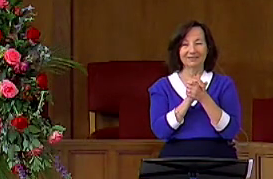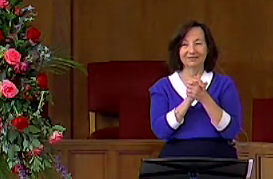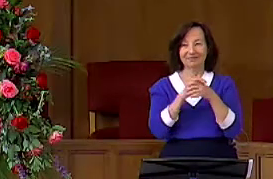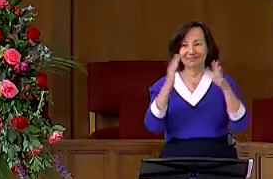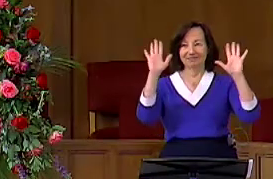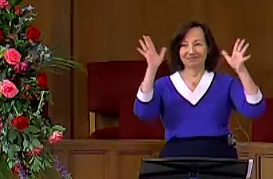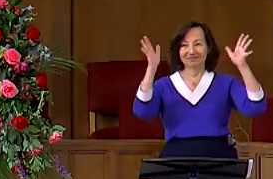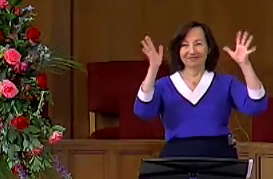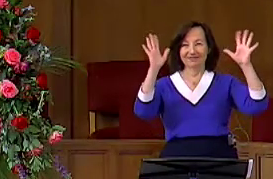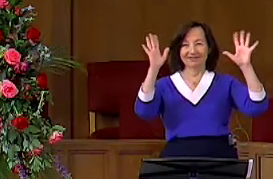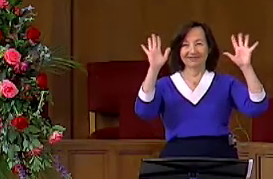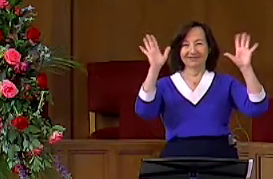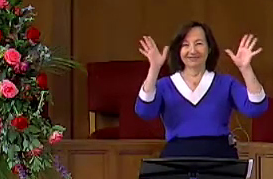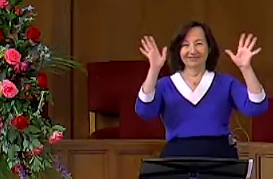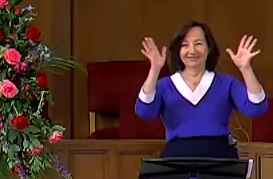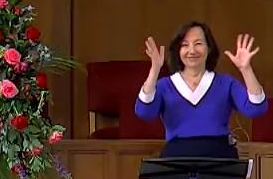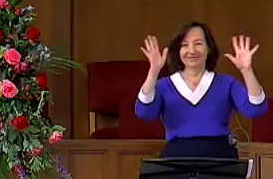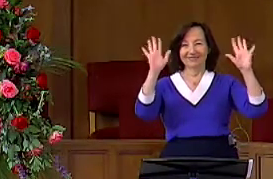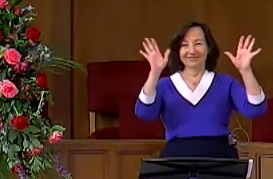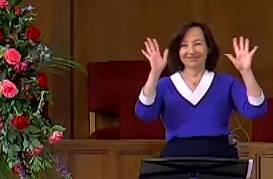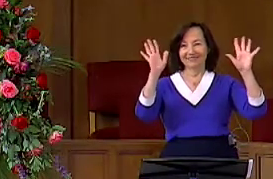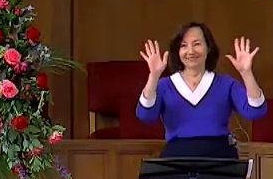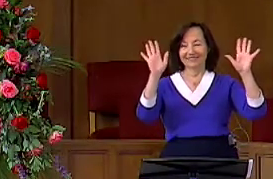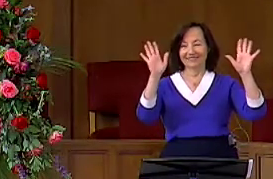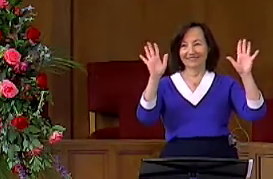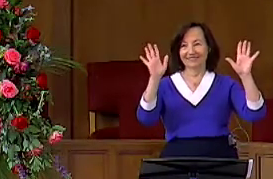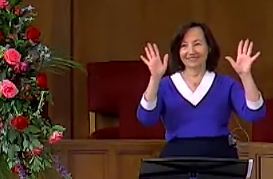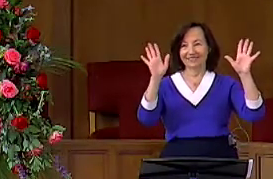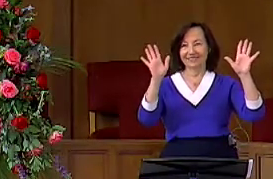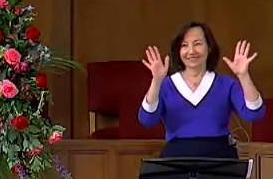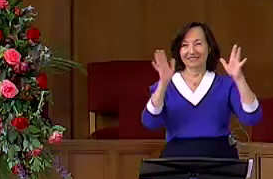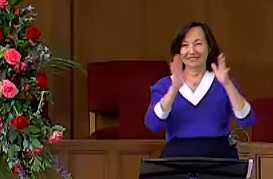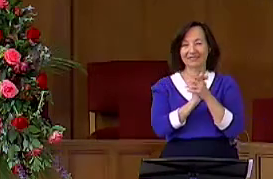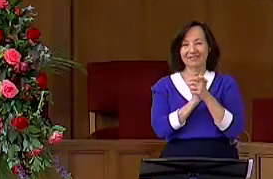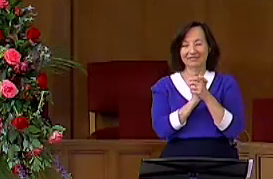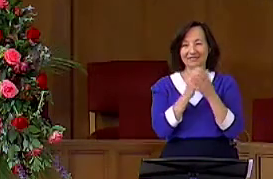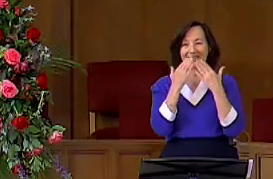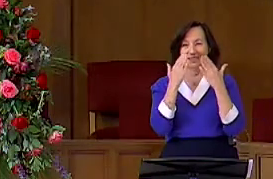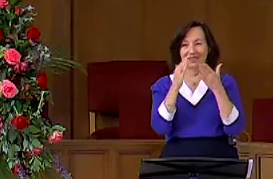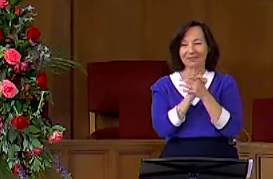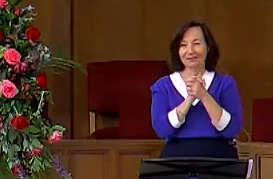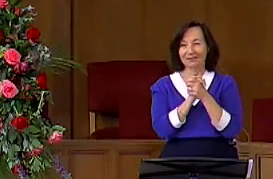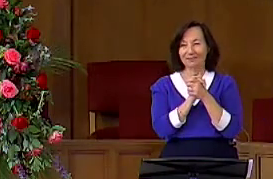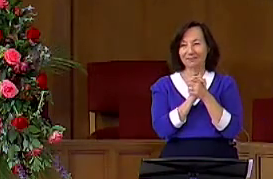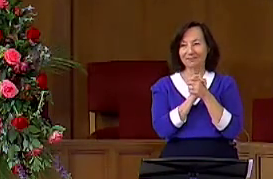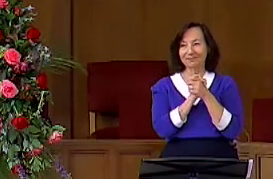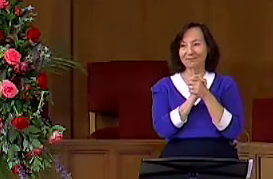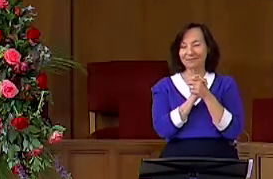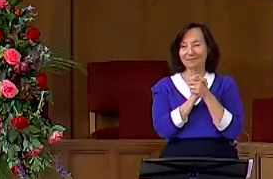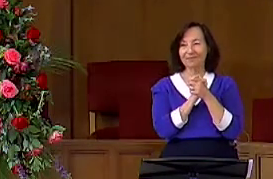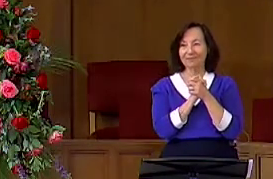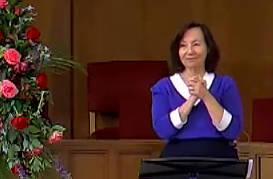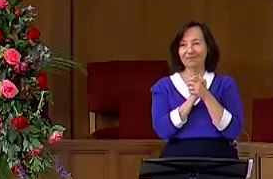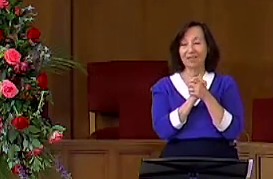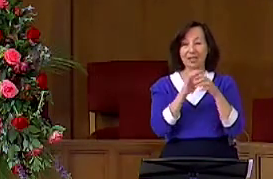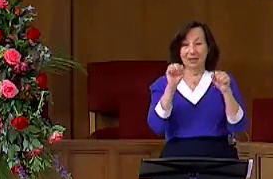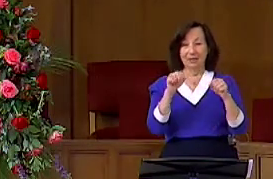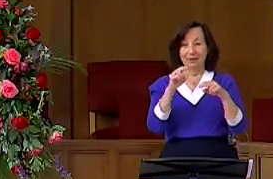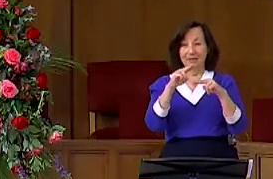Please. Come on, give them all a hand. There you go. Appreciate you so very much. Thank you. Thank you. You may be